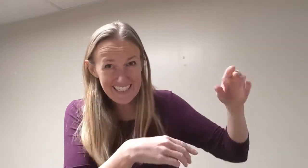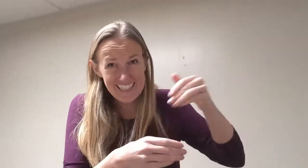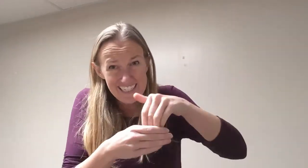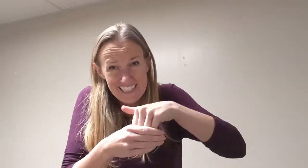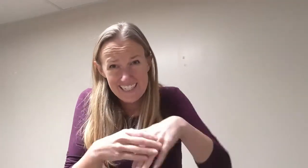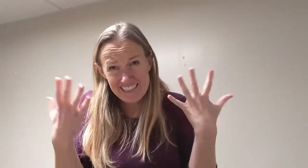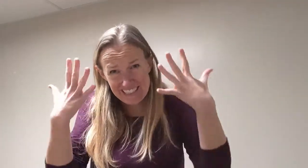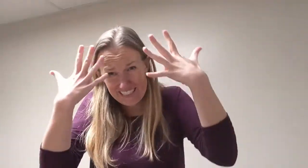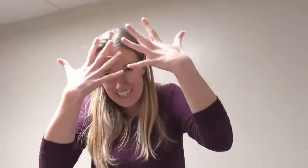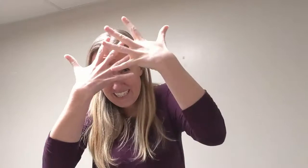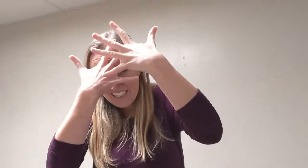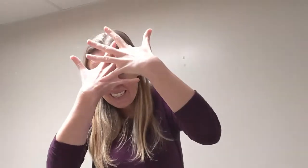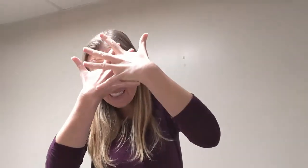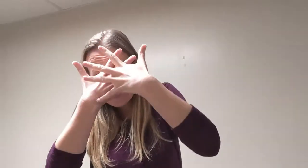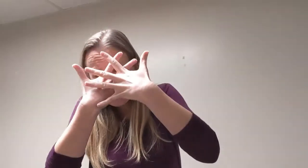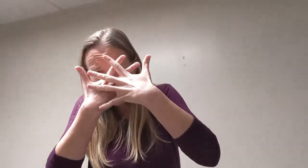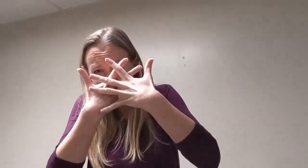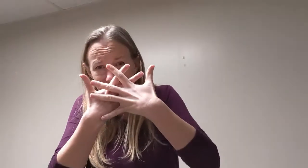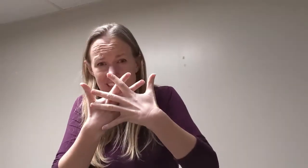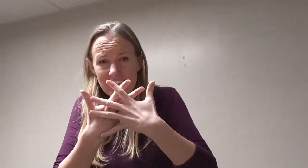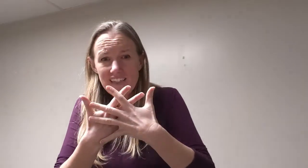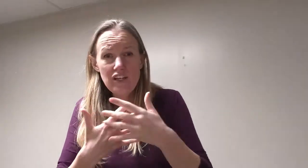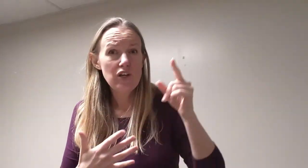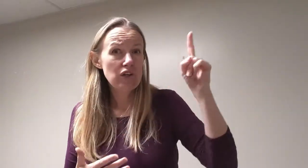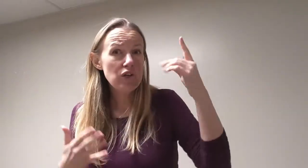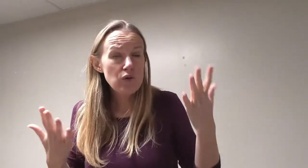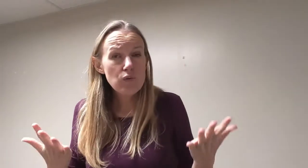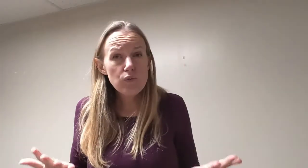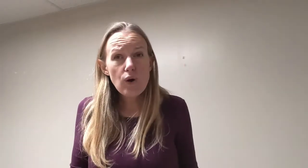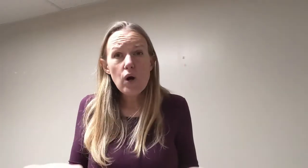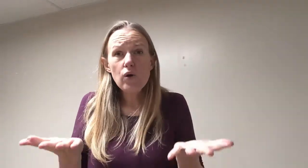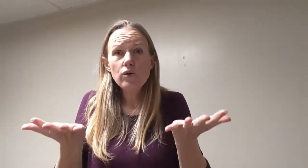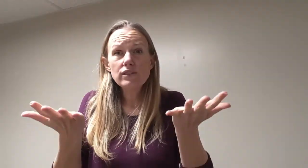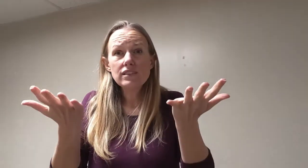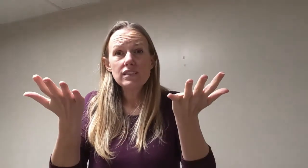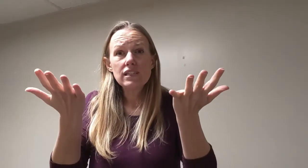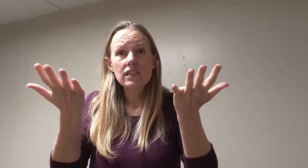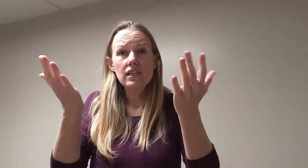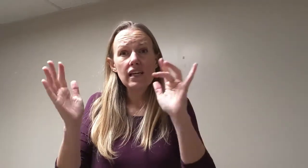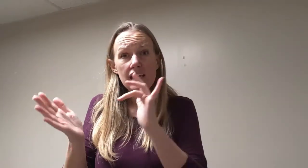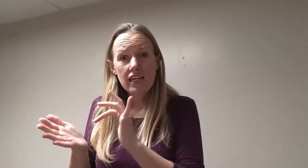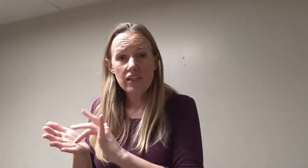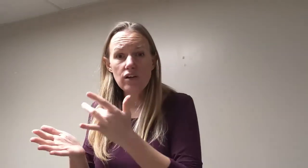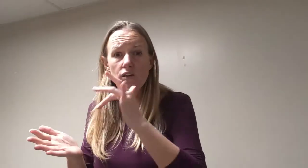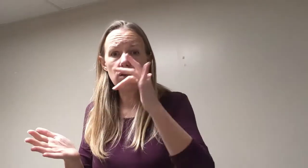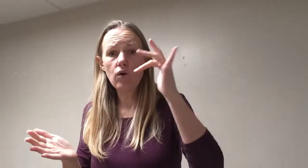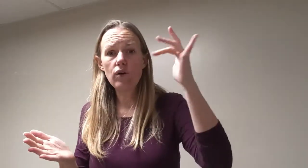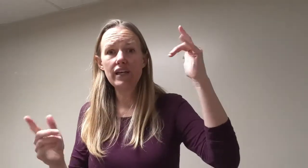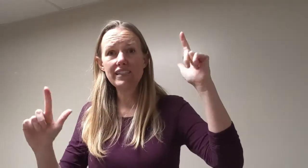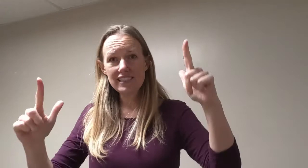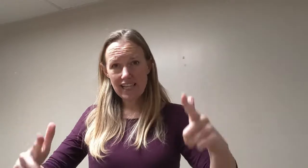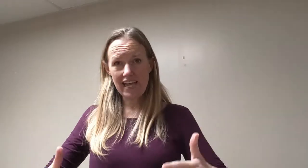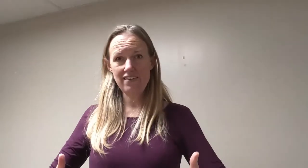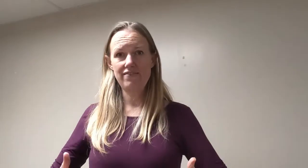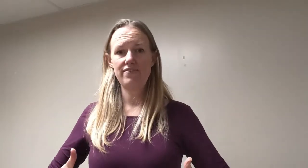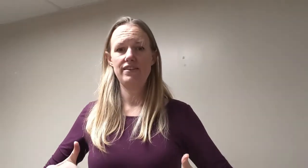Descended into darkness. You rose in glorious life,